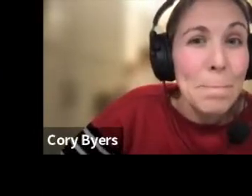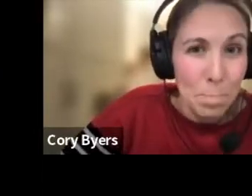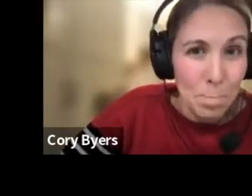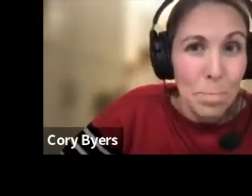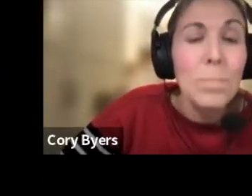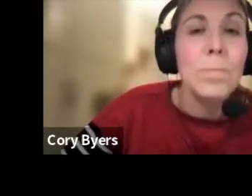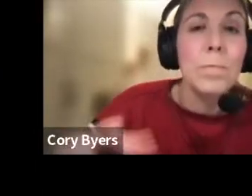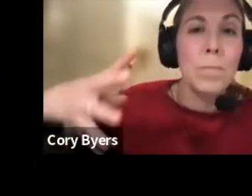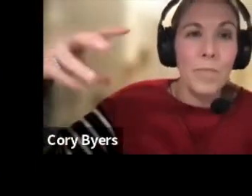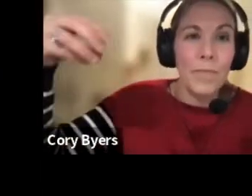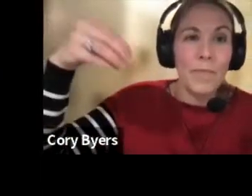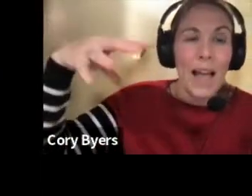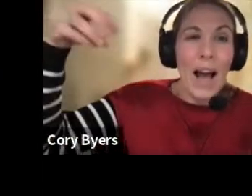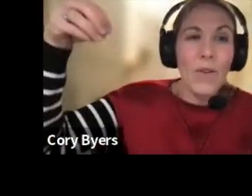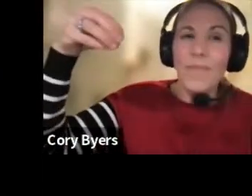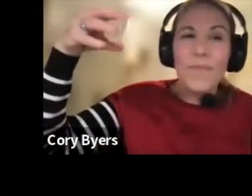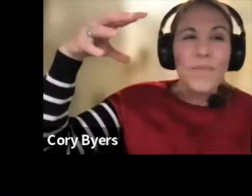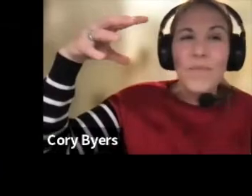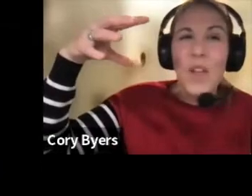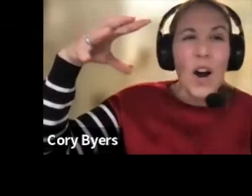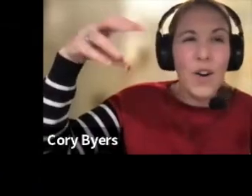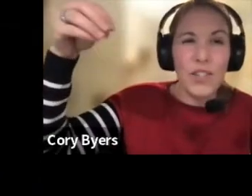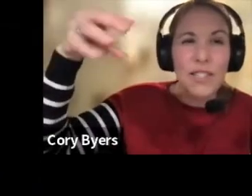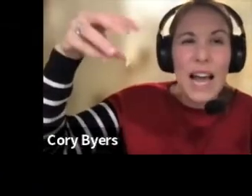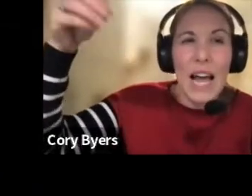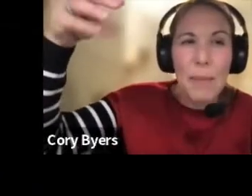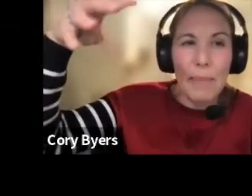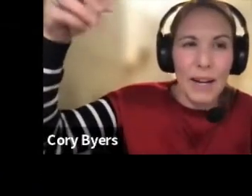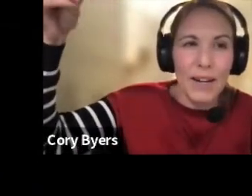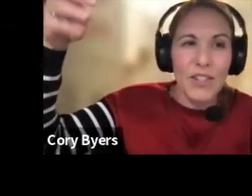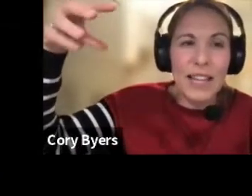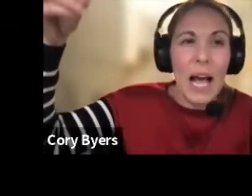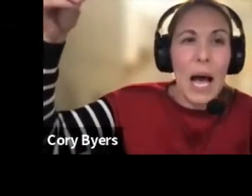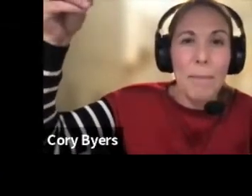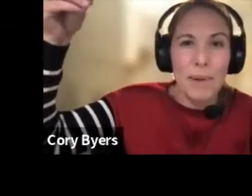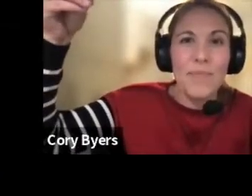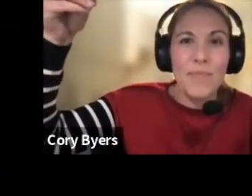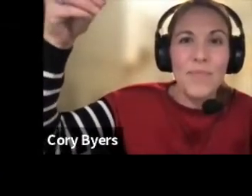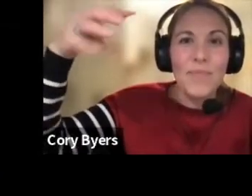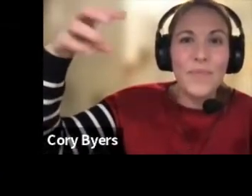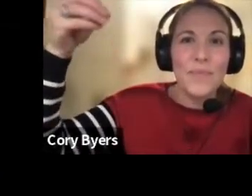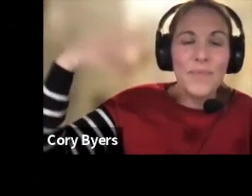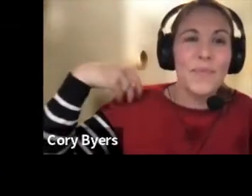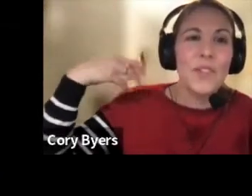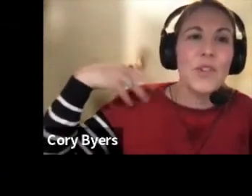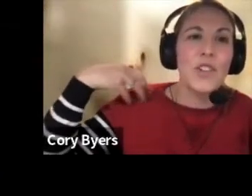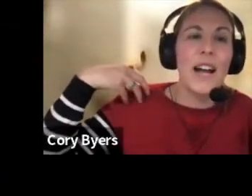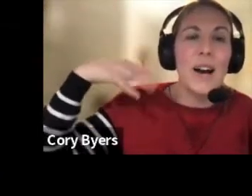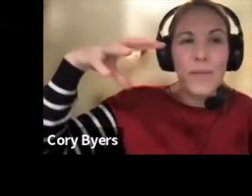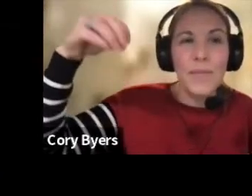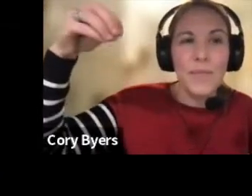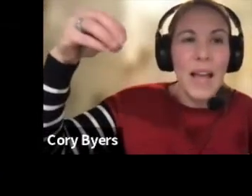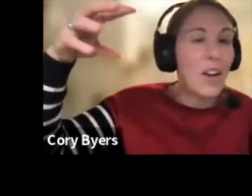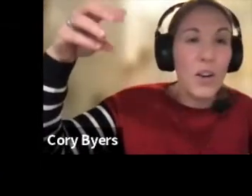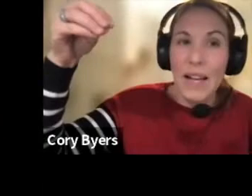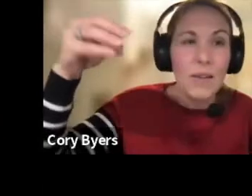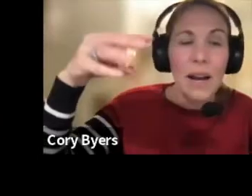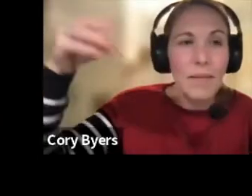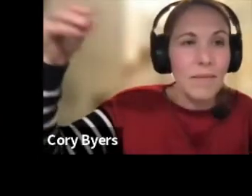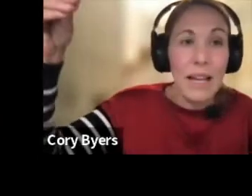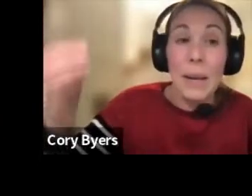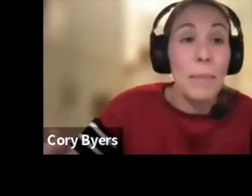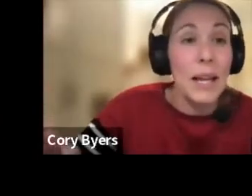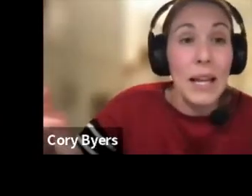it on your shoulders outside? Does it have to be on out. Your shoulder? No, just kind of up here. Just like up. Shoulder. Okay. Shoulder out. Yeah, no, that's